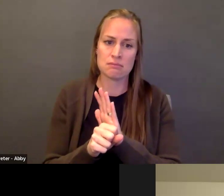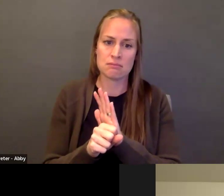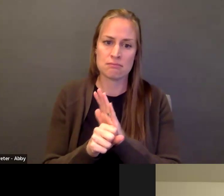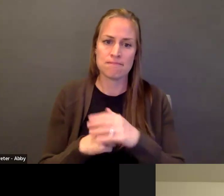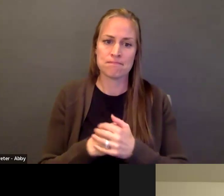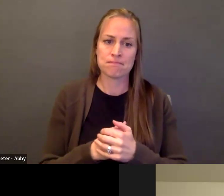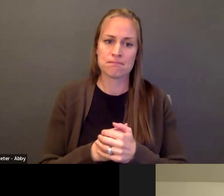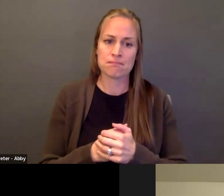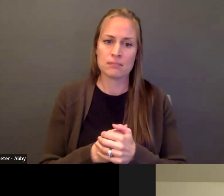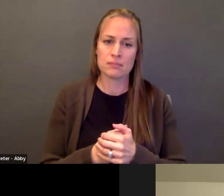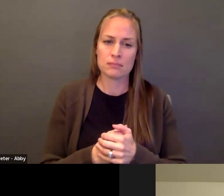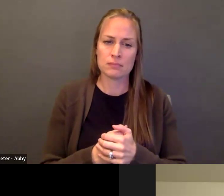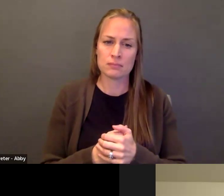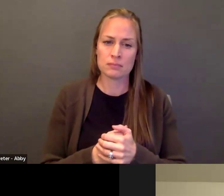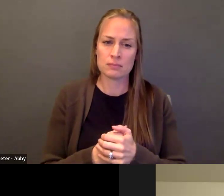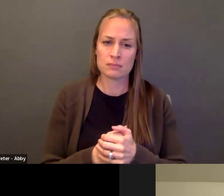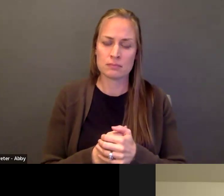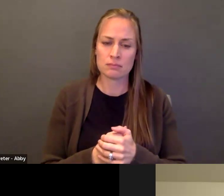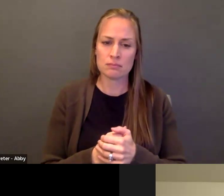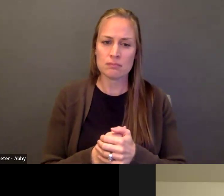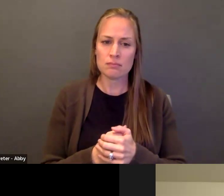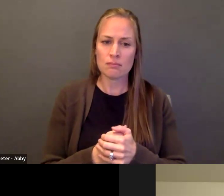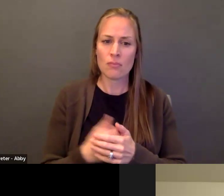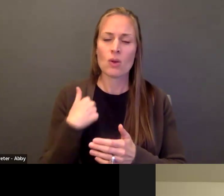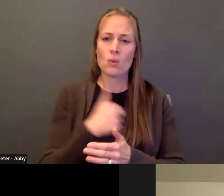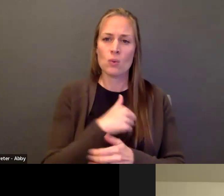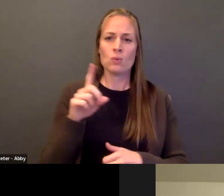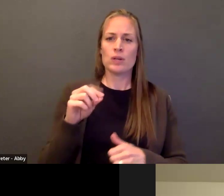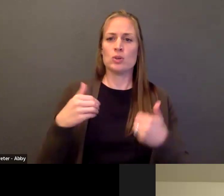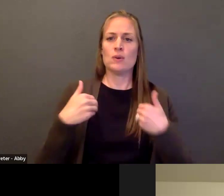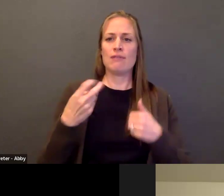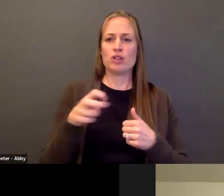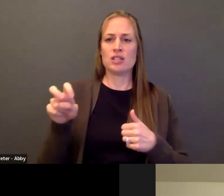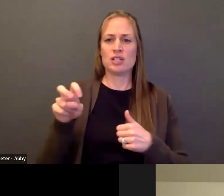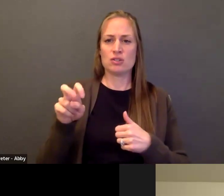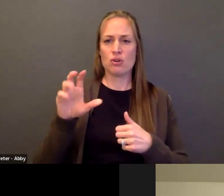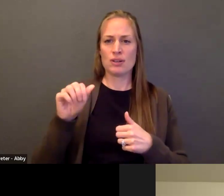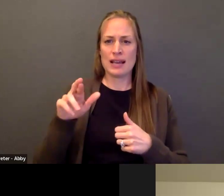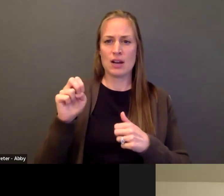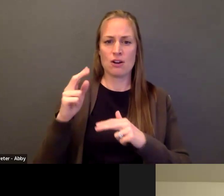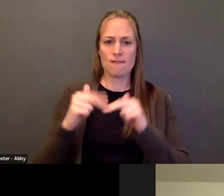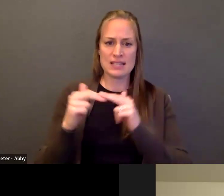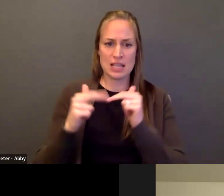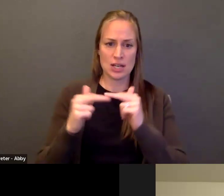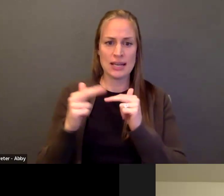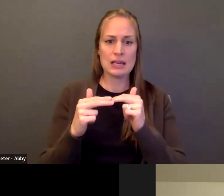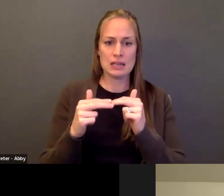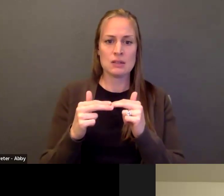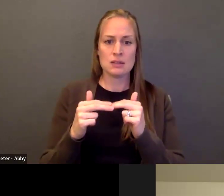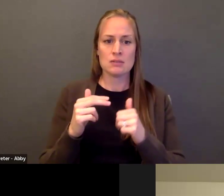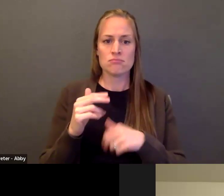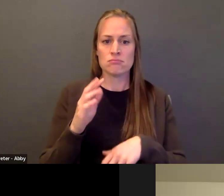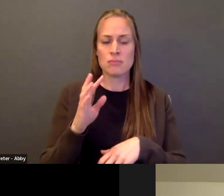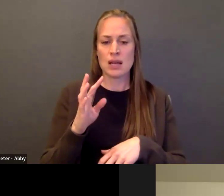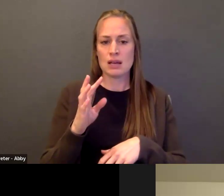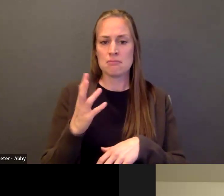We do have now Lake Erie Transitional Care Facility, which you can talk to the DEA folks, but it's 24 beds, might go up to 12. And we're still concerned they might not serve this population.